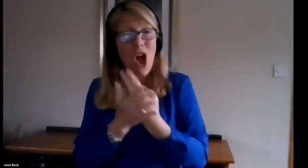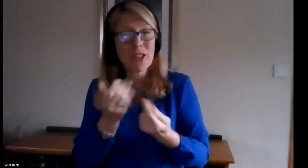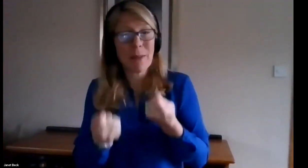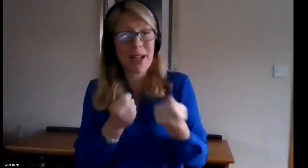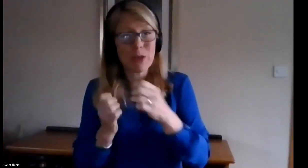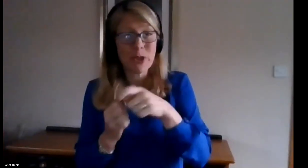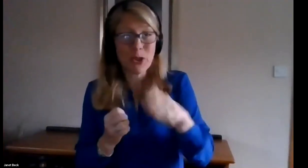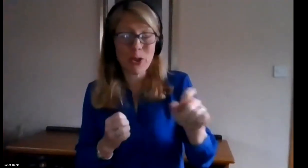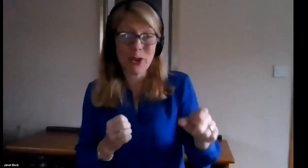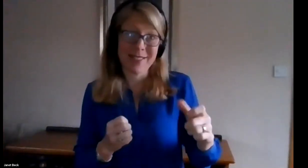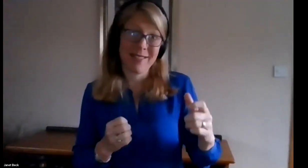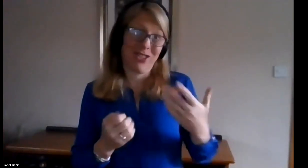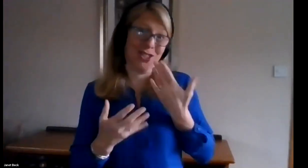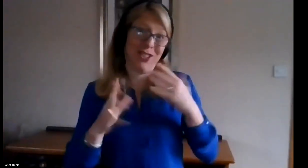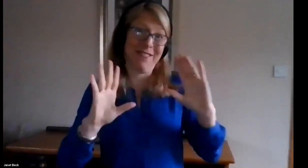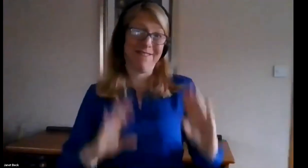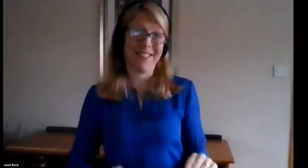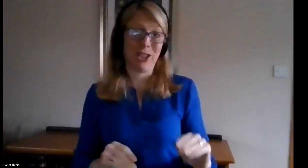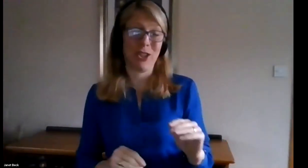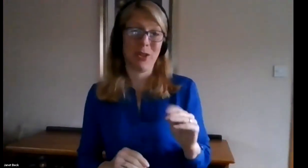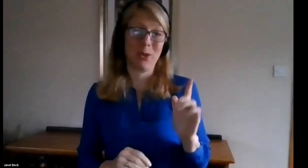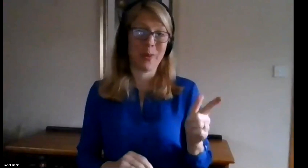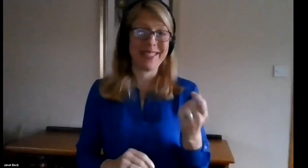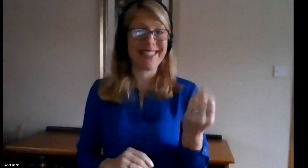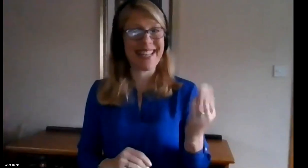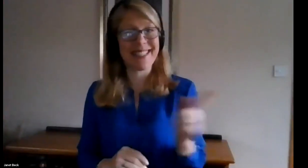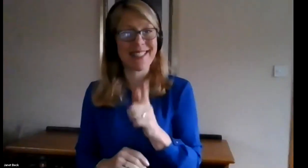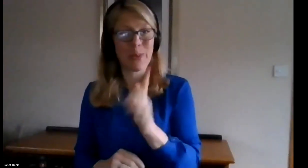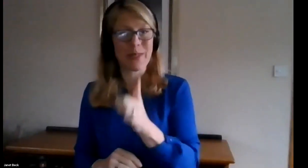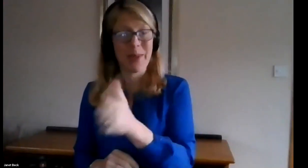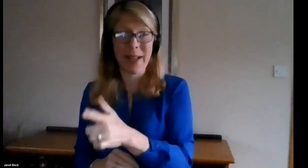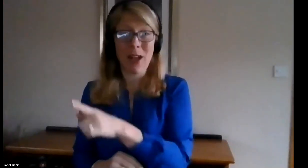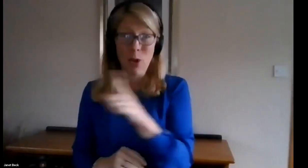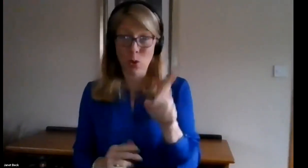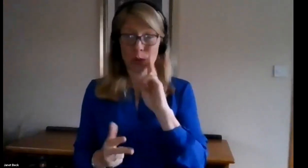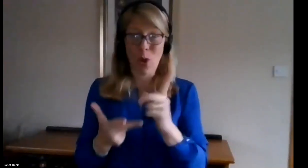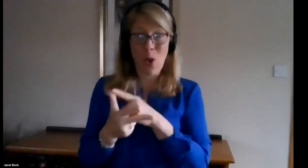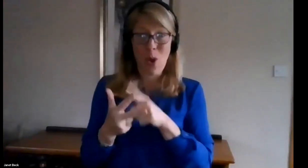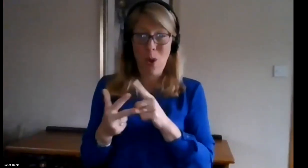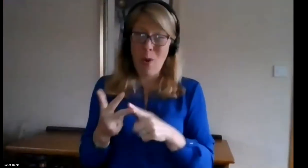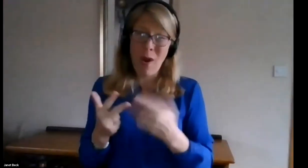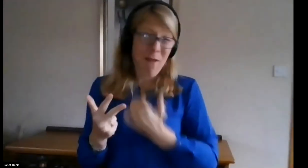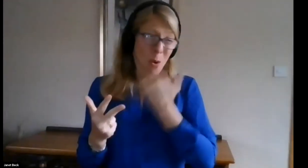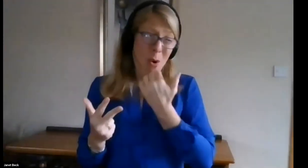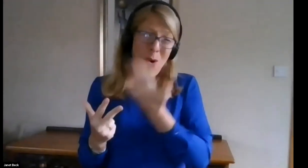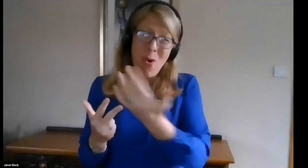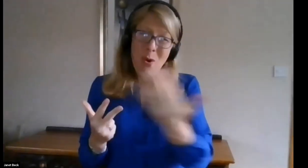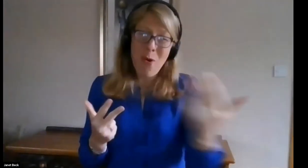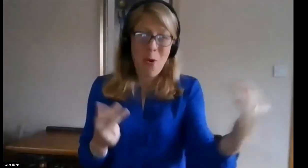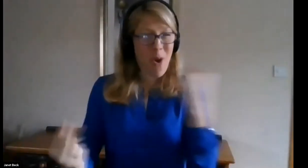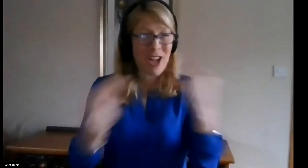this 2019-20 year. You saw 3 of them. There were many, many, many more, and many of whom are here today.